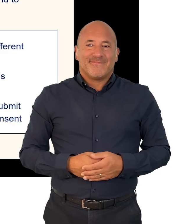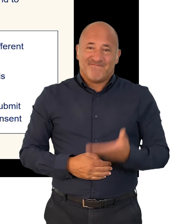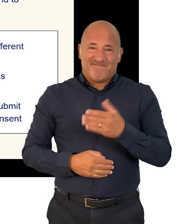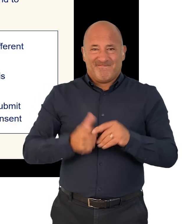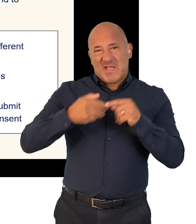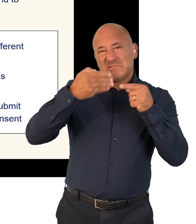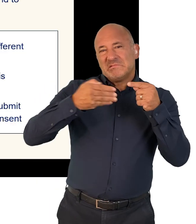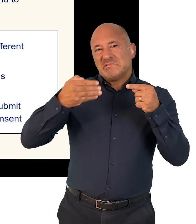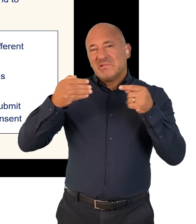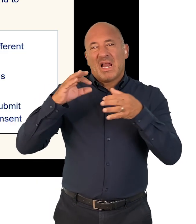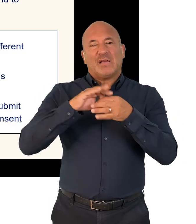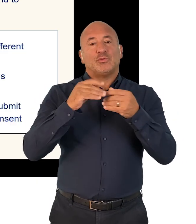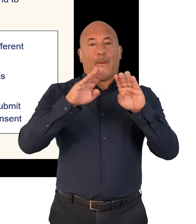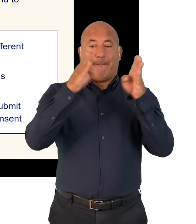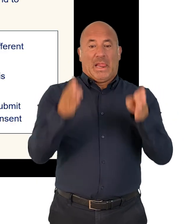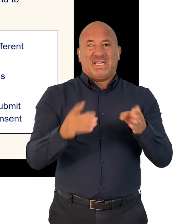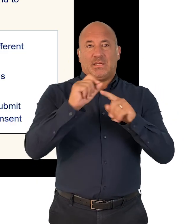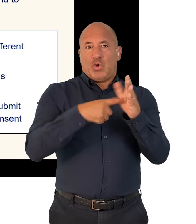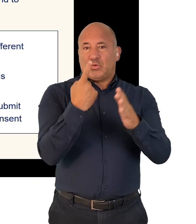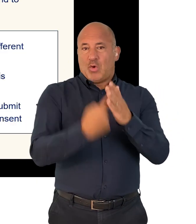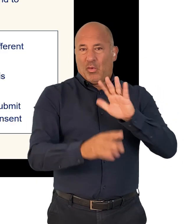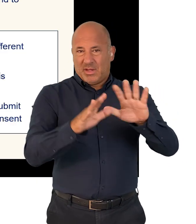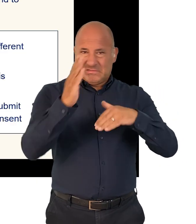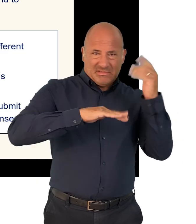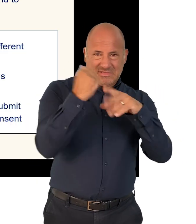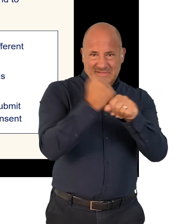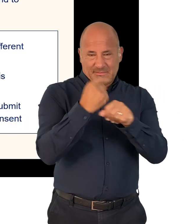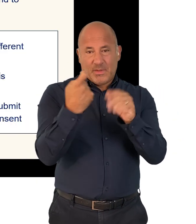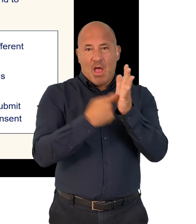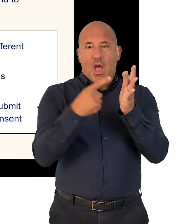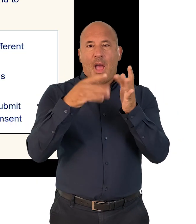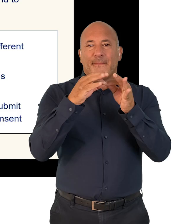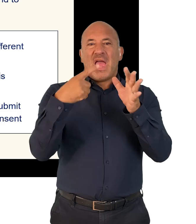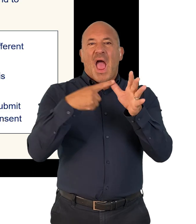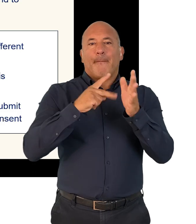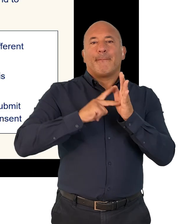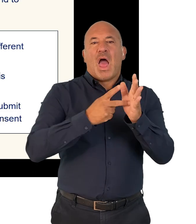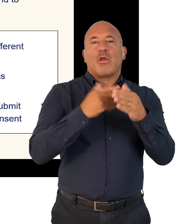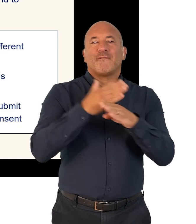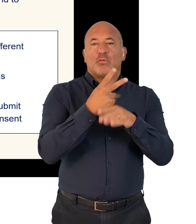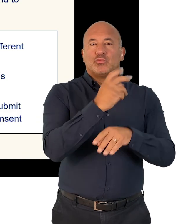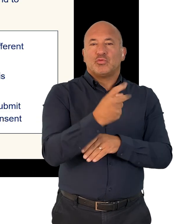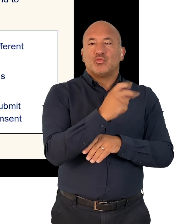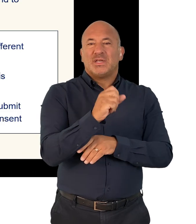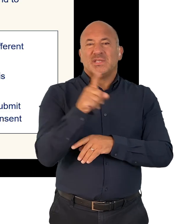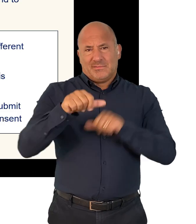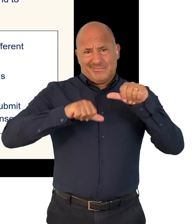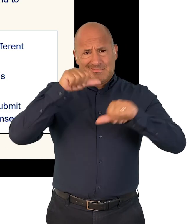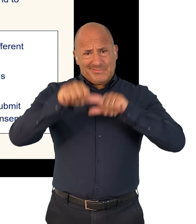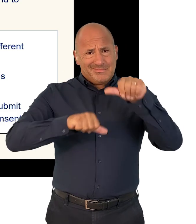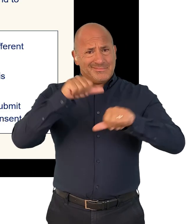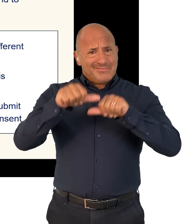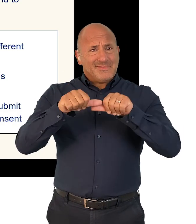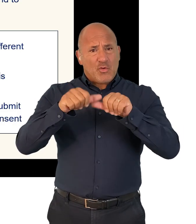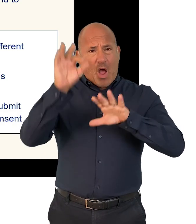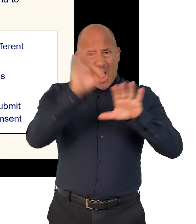These next few slides relate to buildings projects only. The REBA Plan of Work 2020 is a procedural guide for